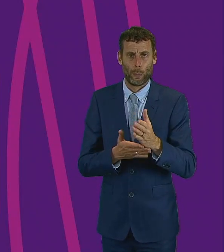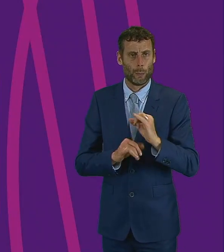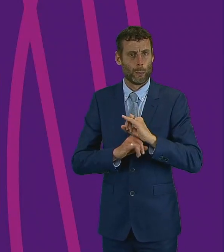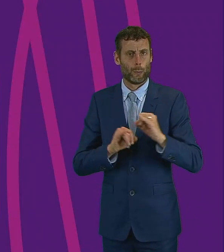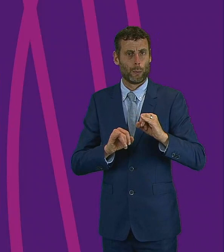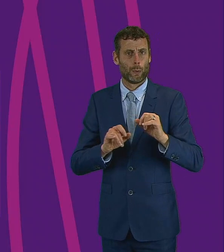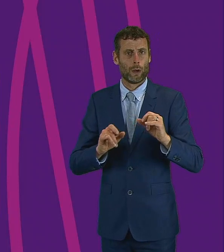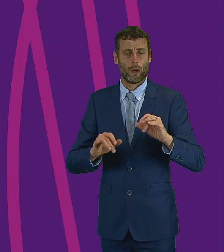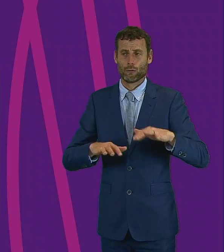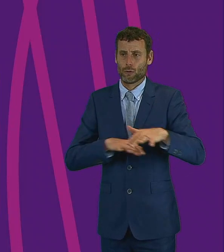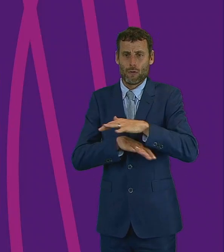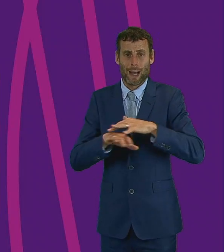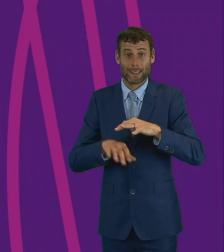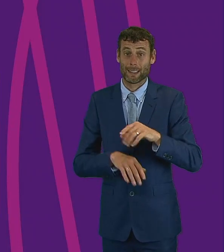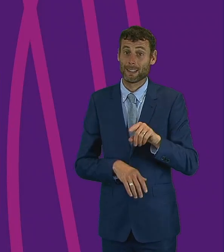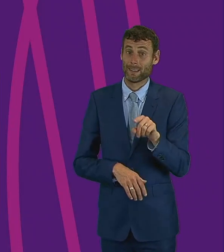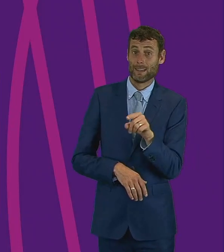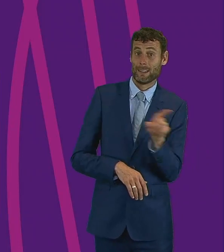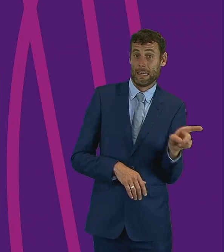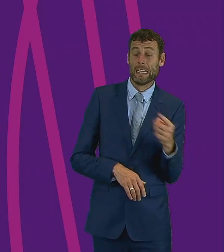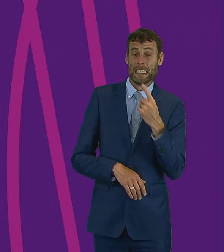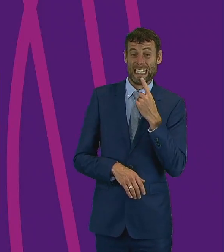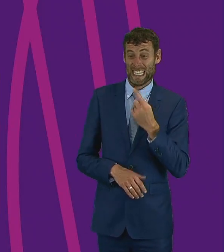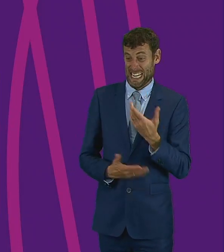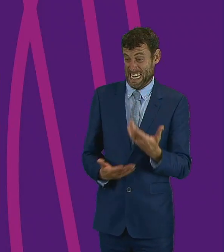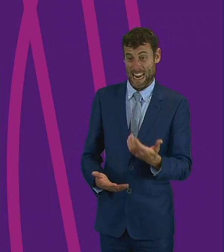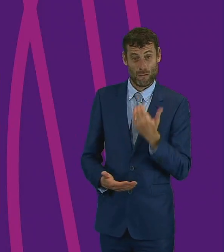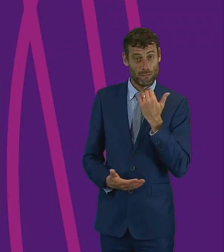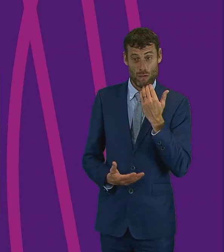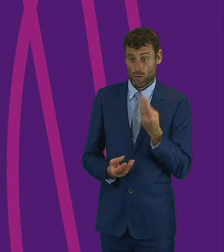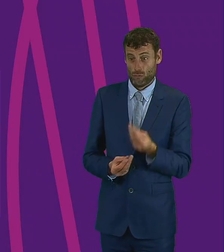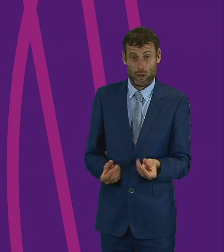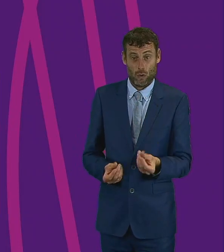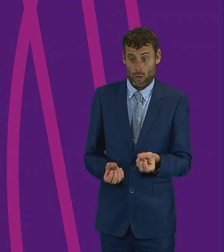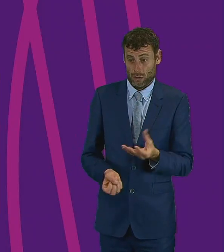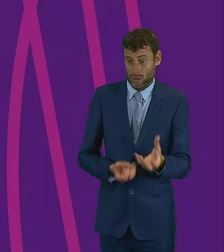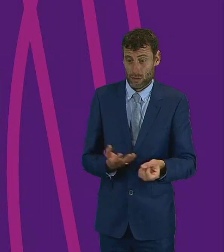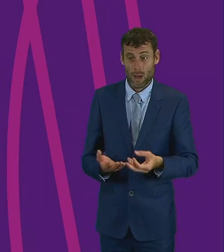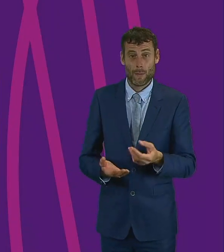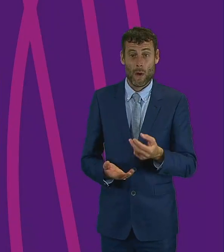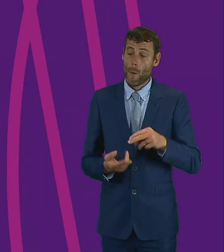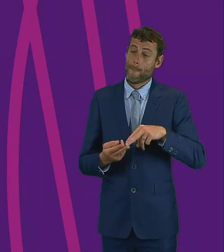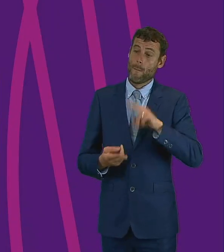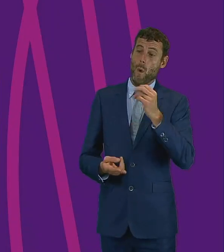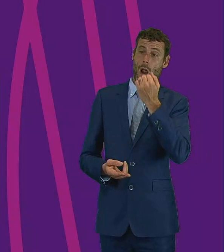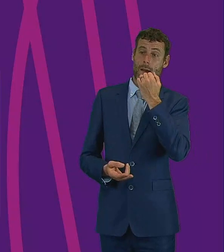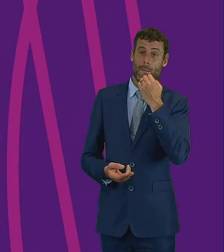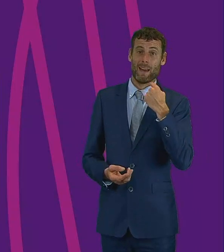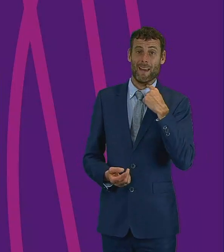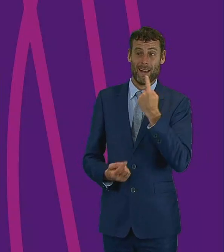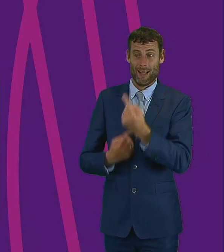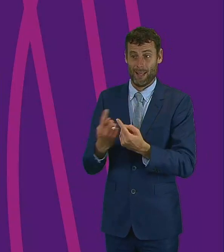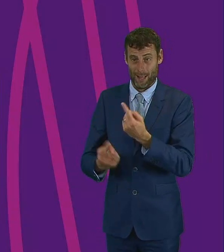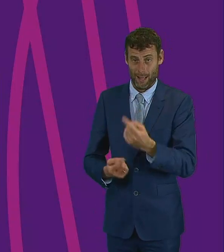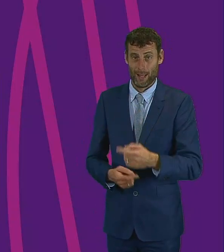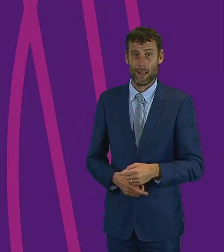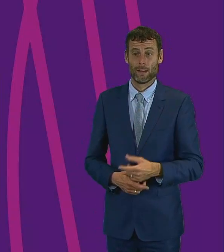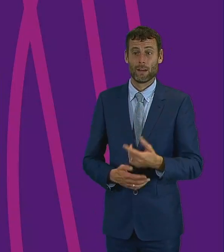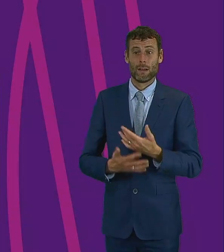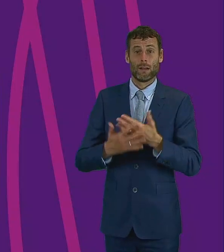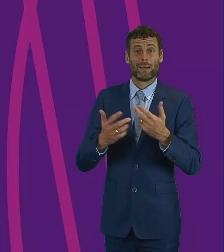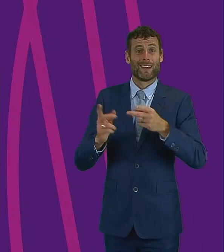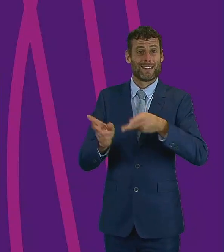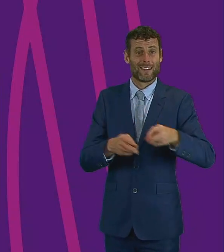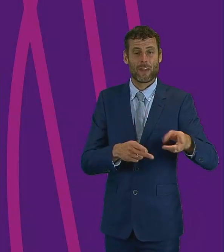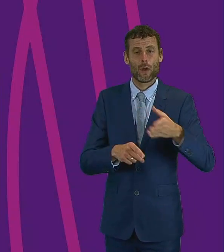me they are struggling with a severe lack of resource. There's reports of a rising suicide rate, there's a rising death rate in those suffering with addiction,